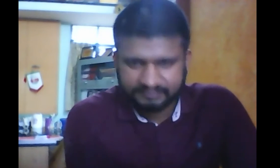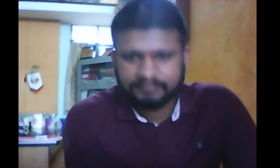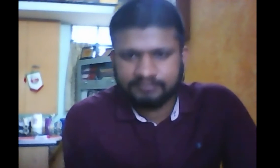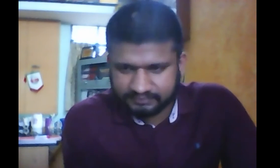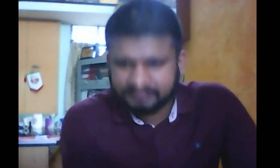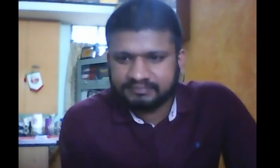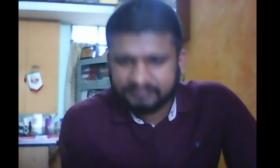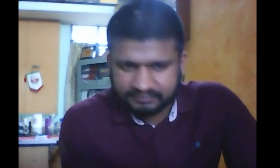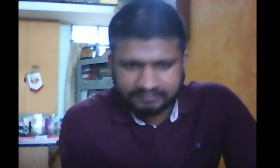She.